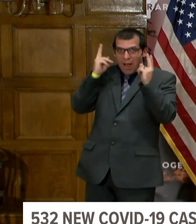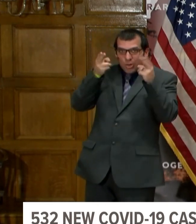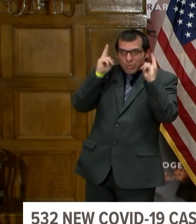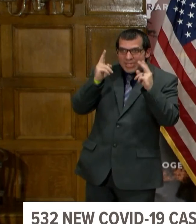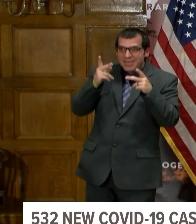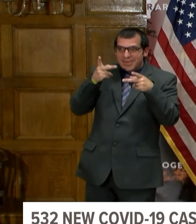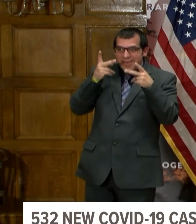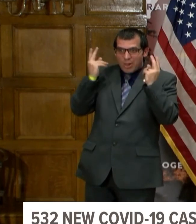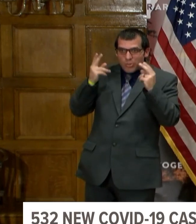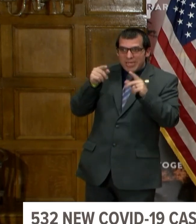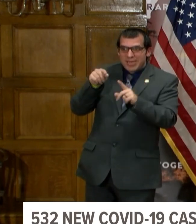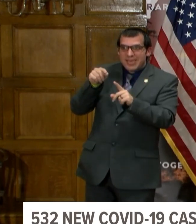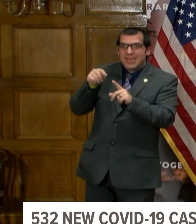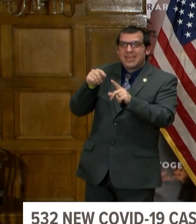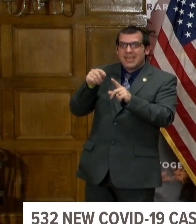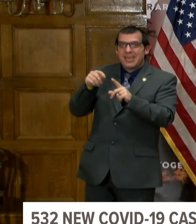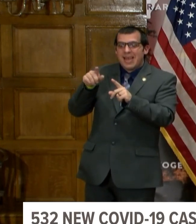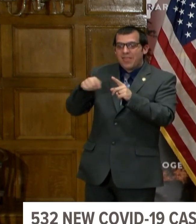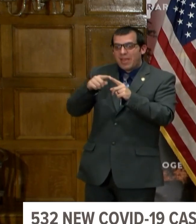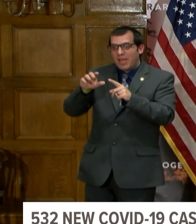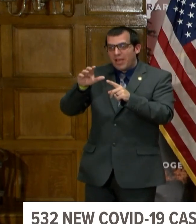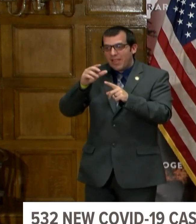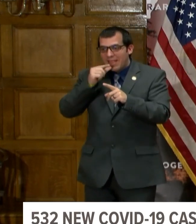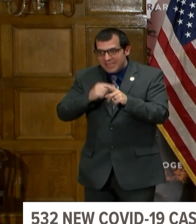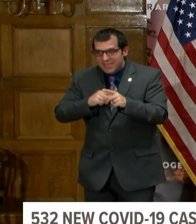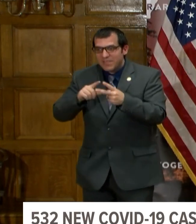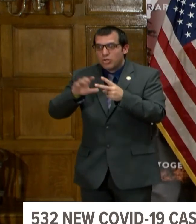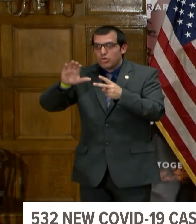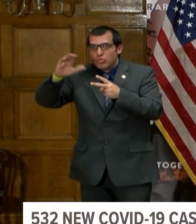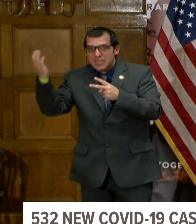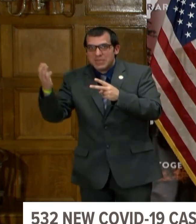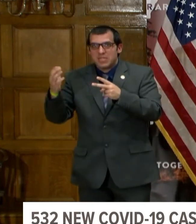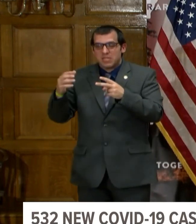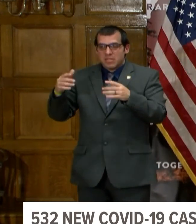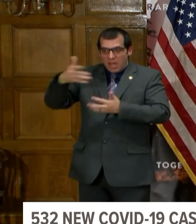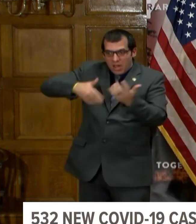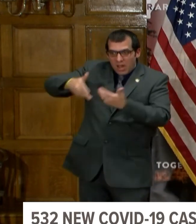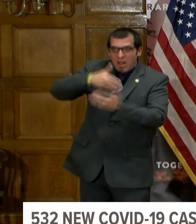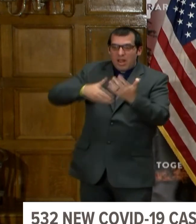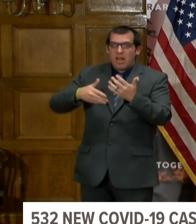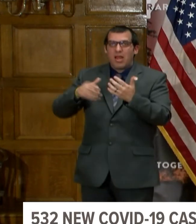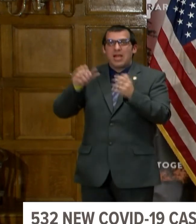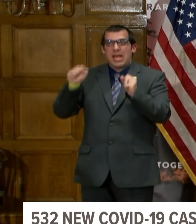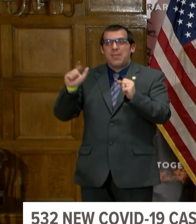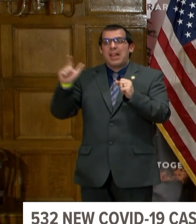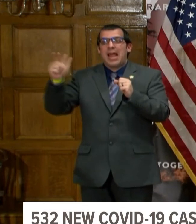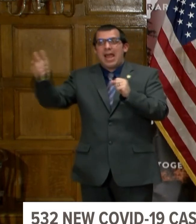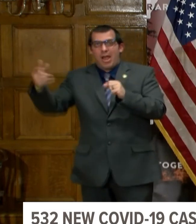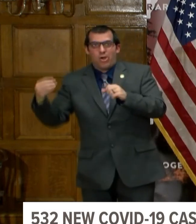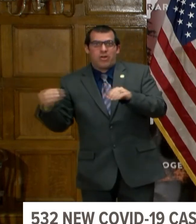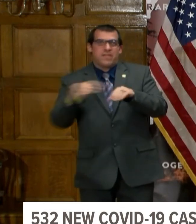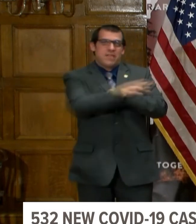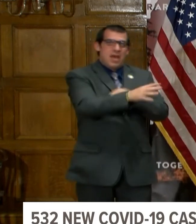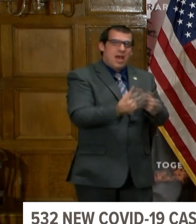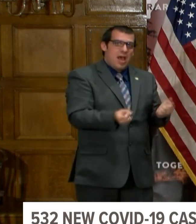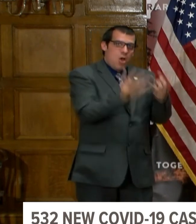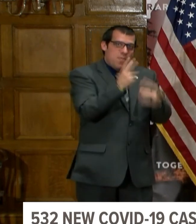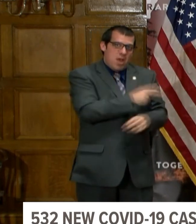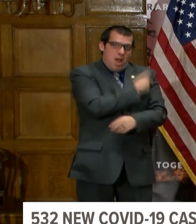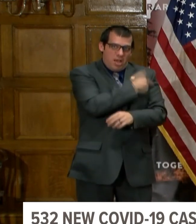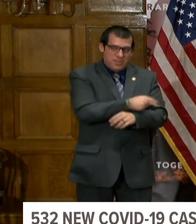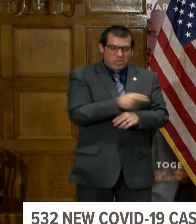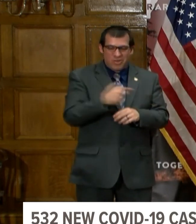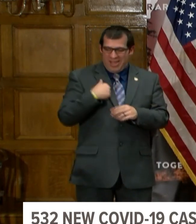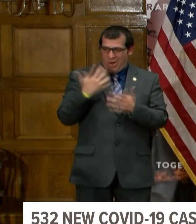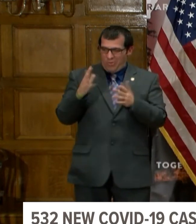increased disease afterwards. That may lead to increased numbers of hospitalizations. And what I didn't mention today is that we are increasing the number of